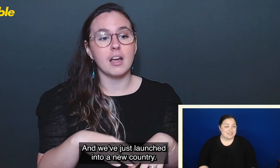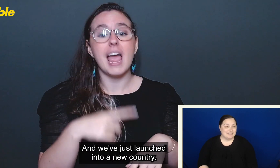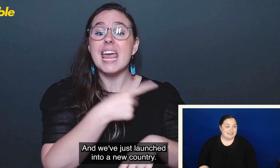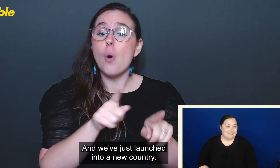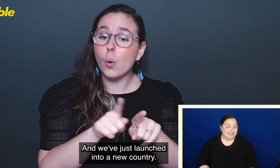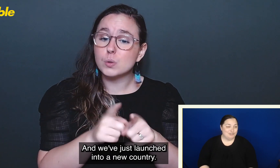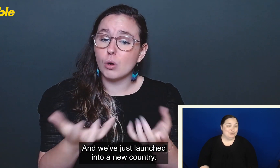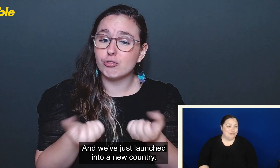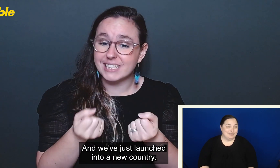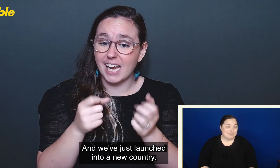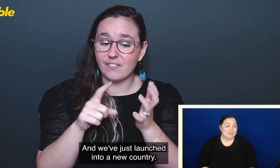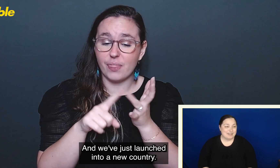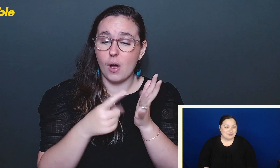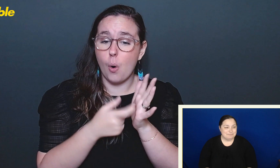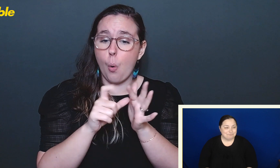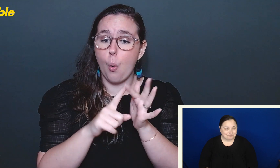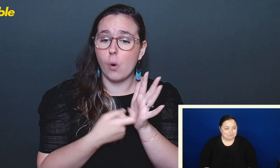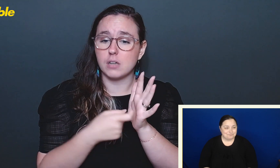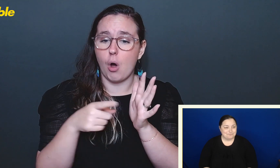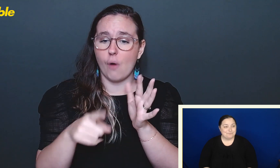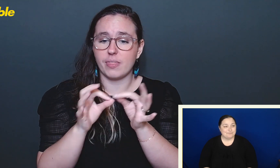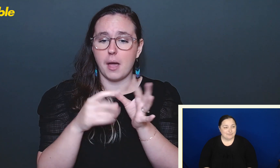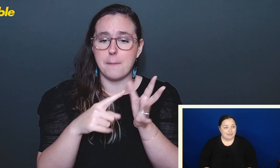launched into a new country.